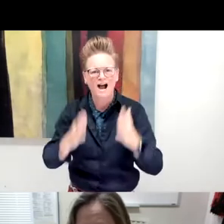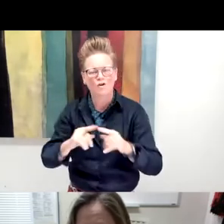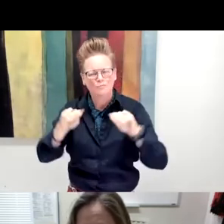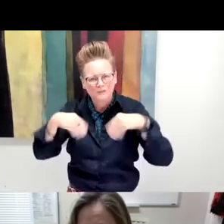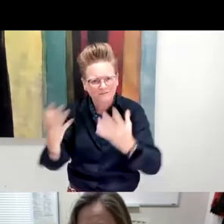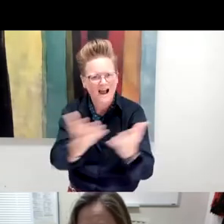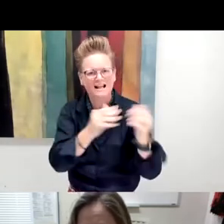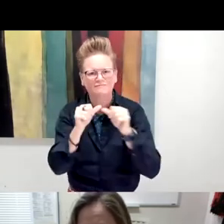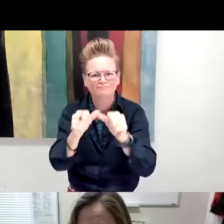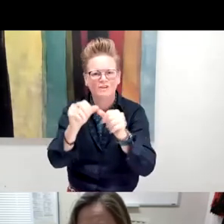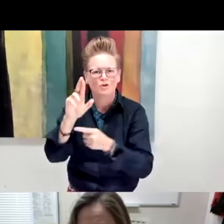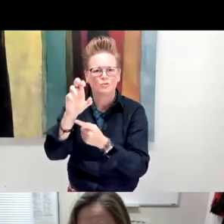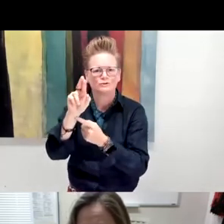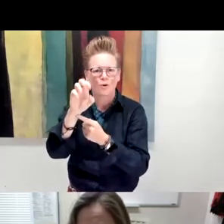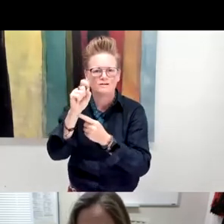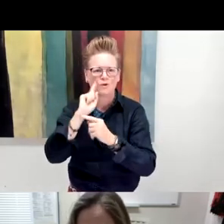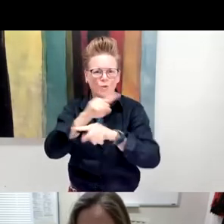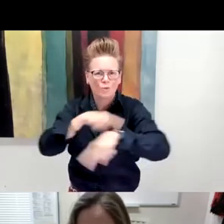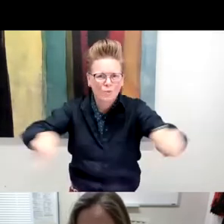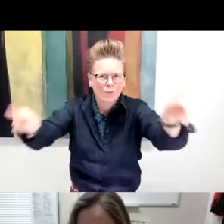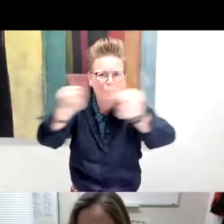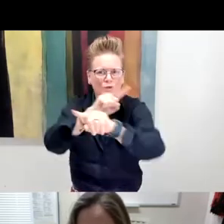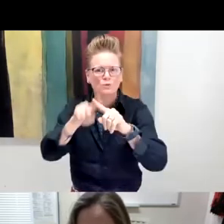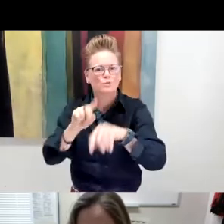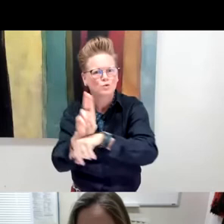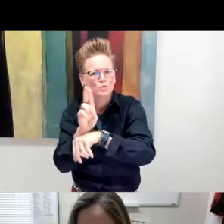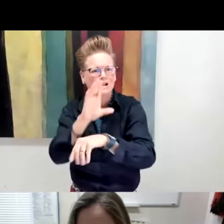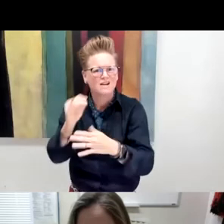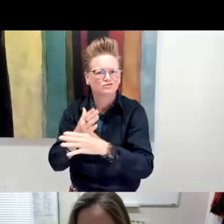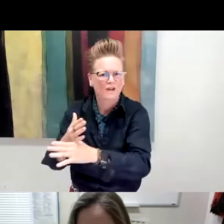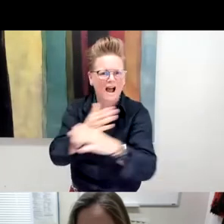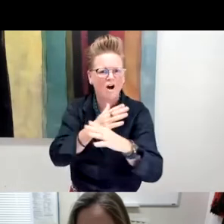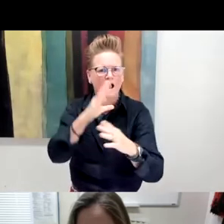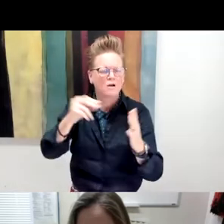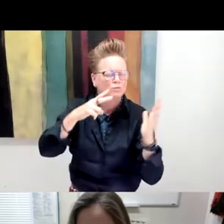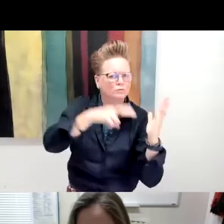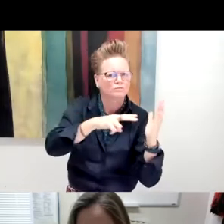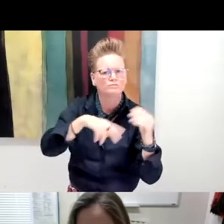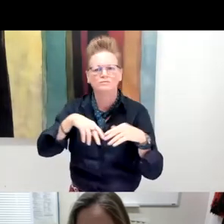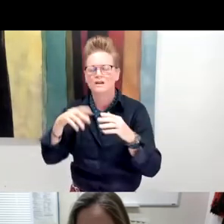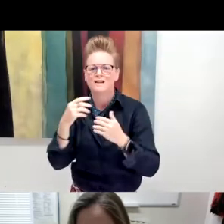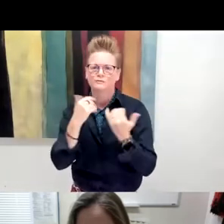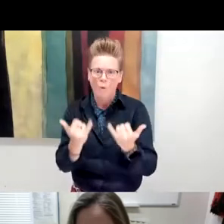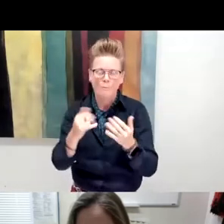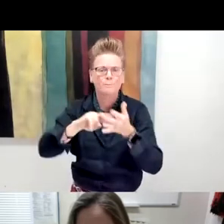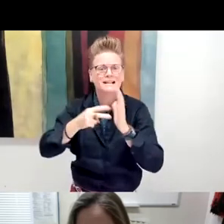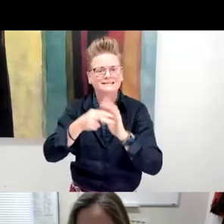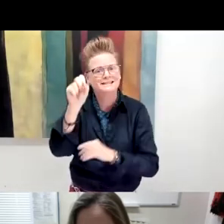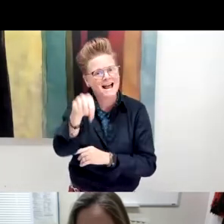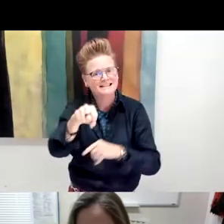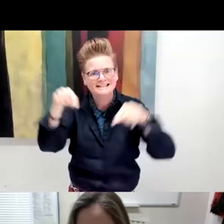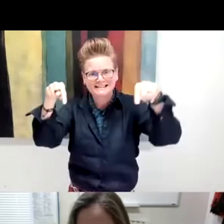we are really proud to be a leading provider for resources for all of you to use and to share and